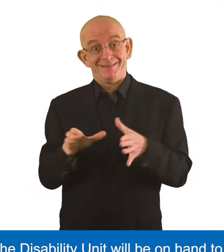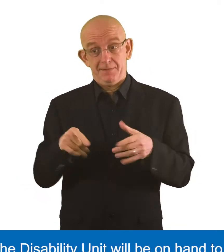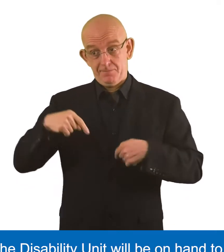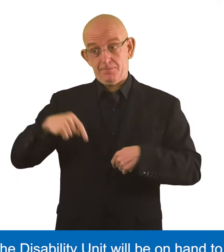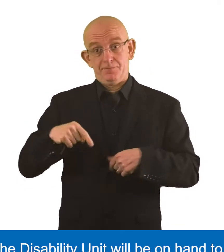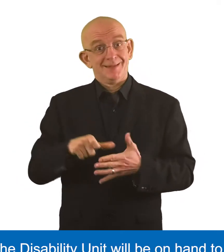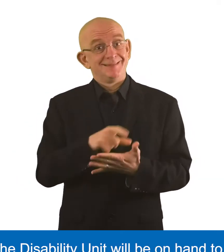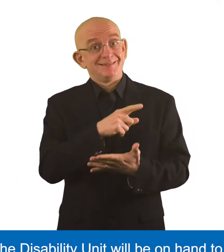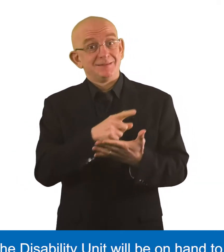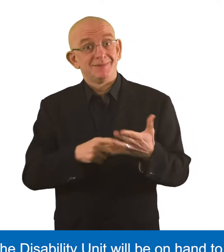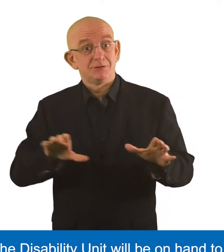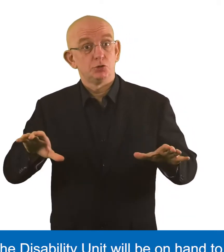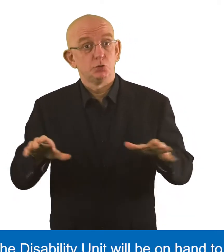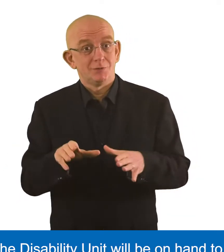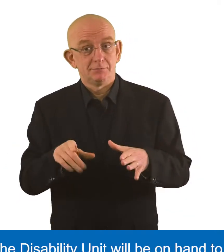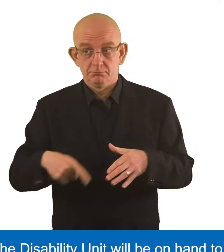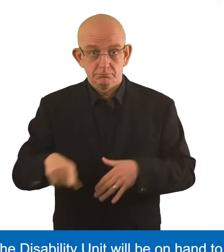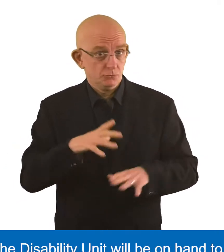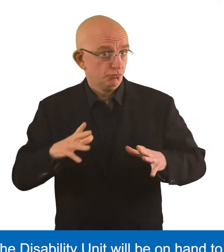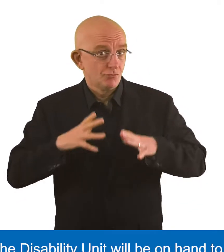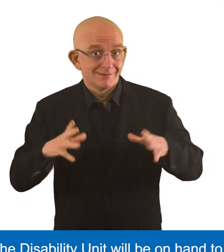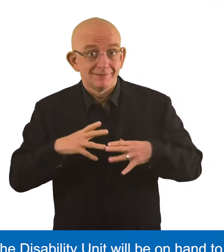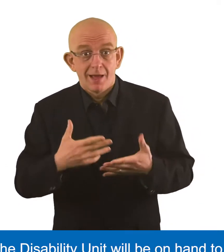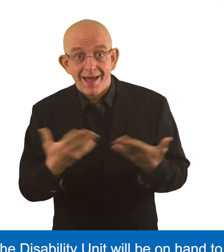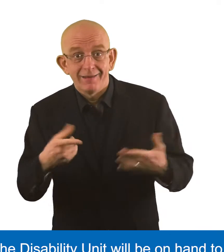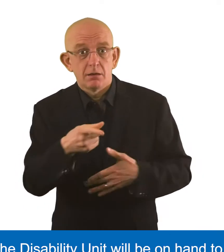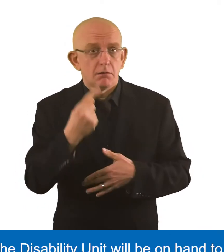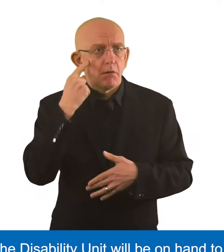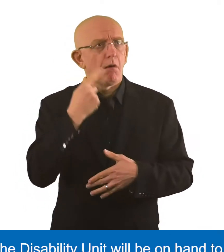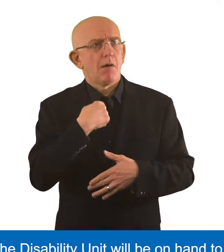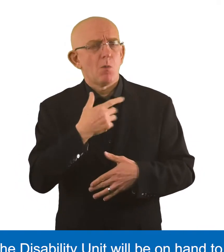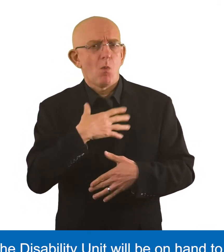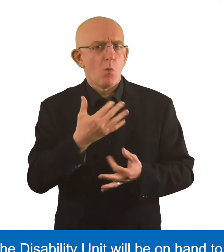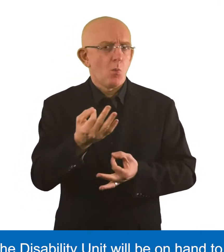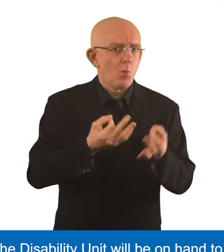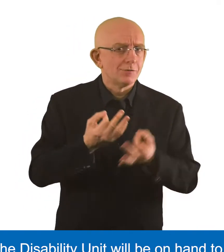My team in the Disability Unit will be on hand to answer any questions you may have.